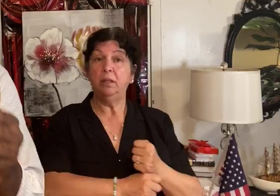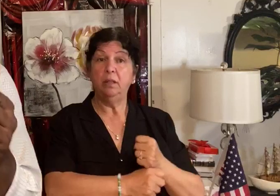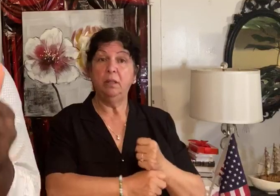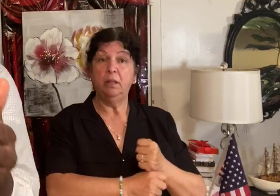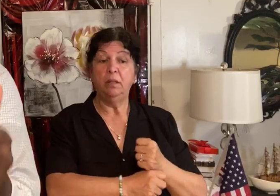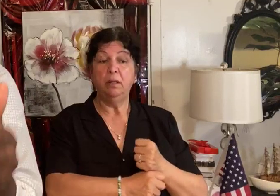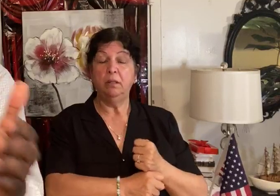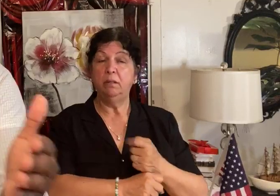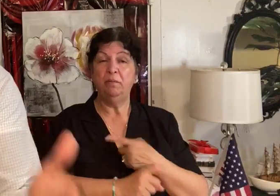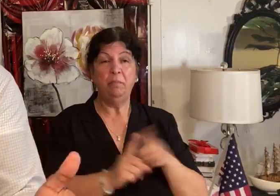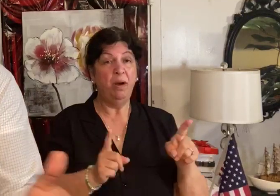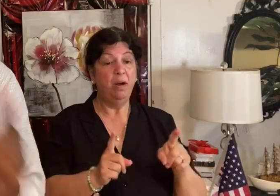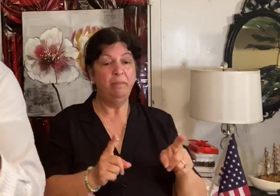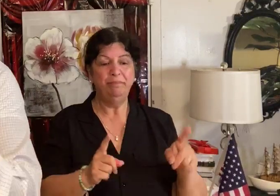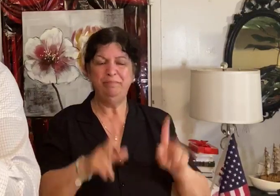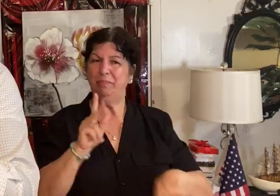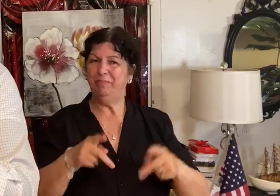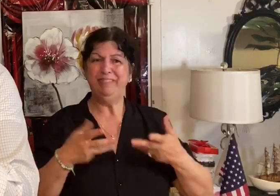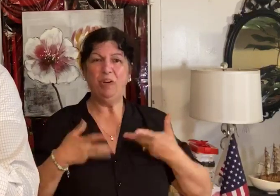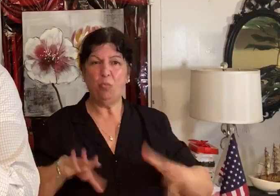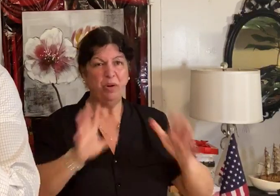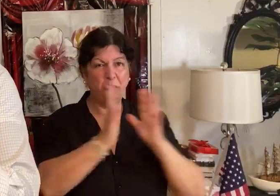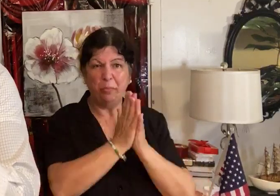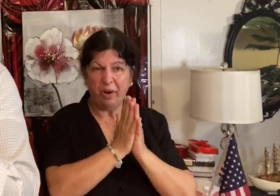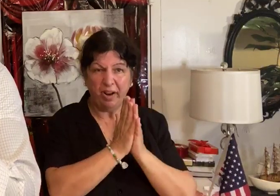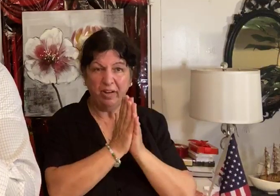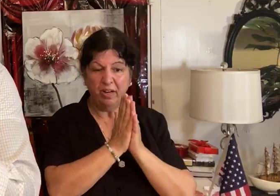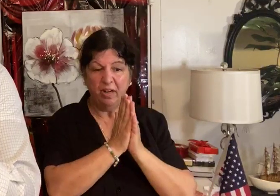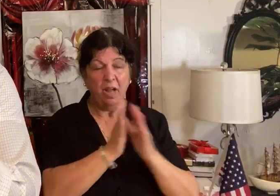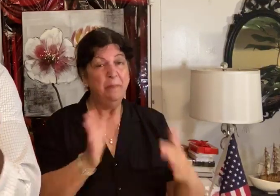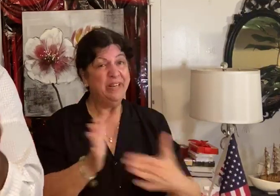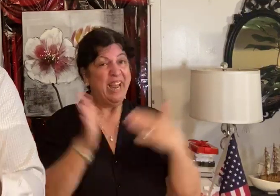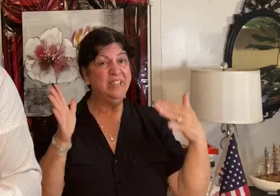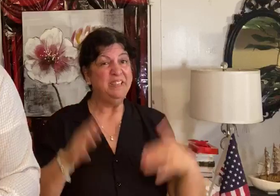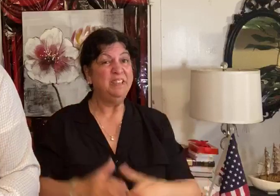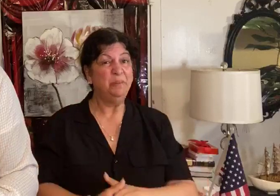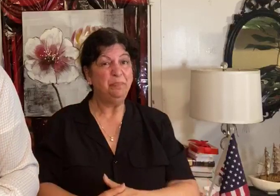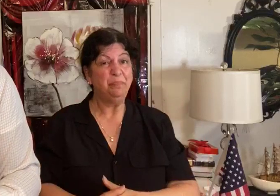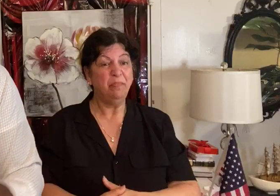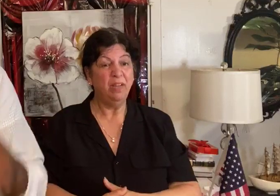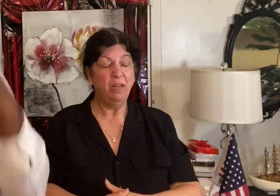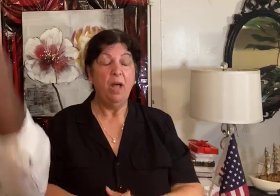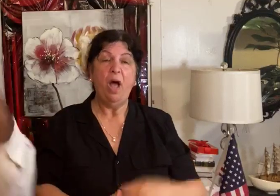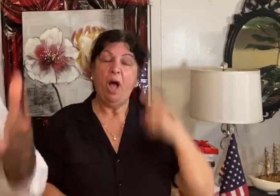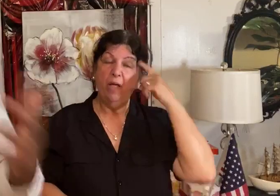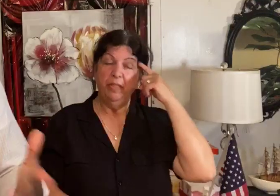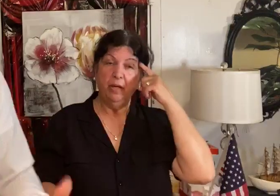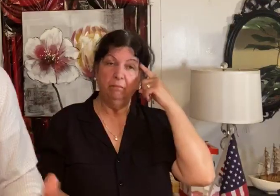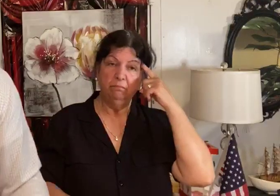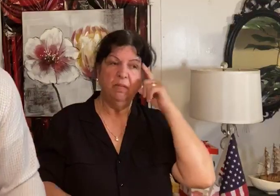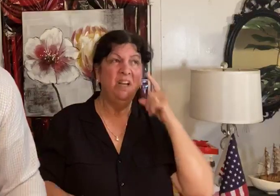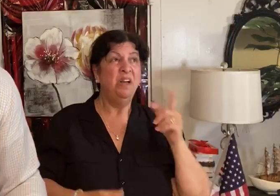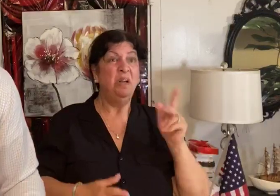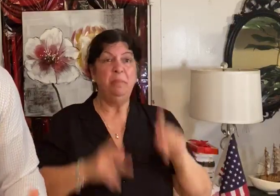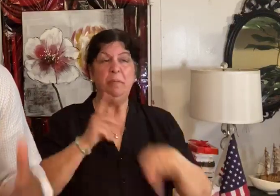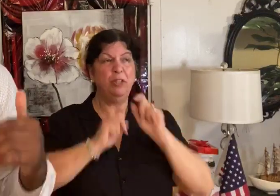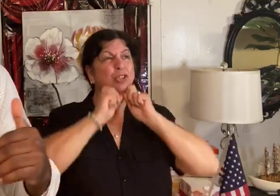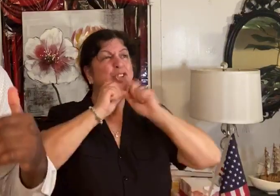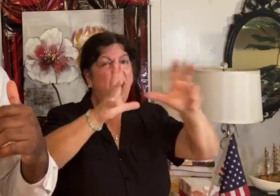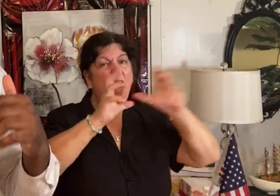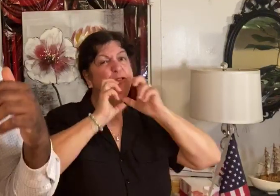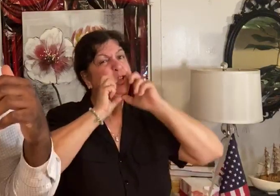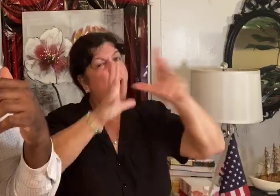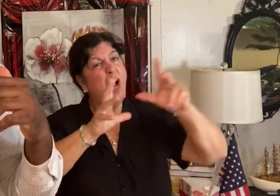but people don't want to pray. I'm against that. You see, What I think is, as people shout louder